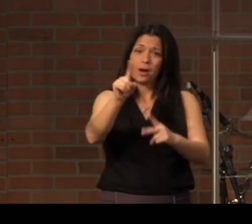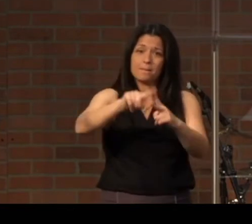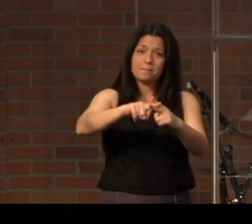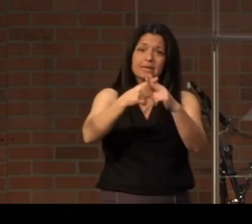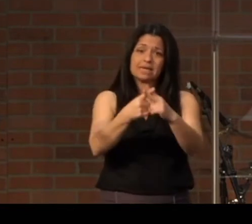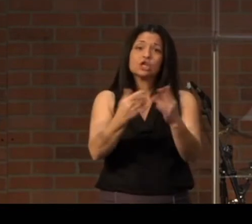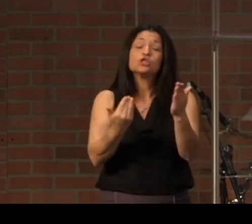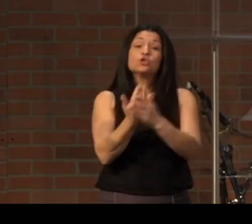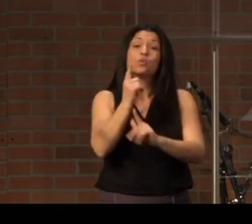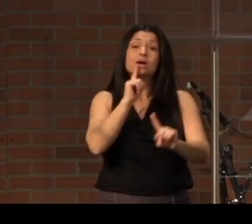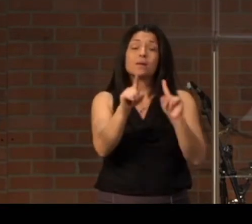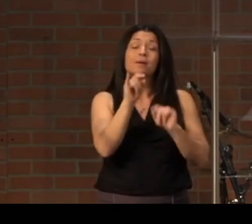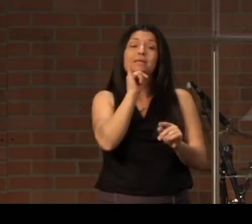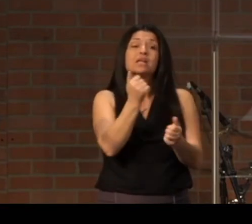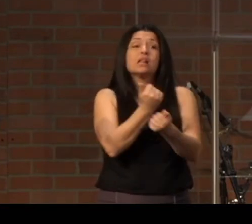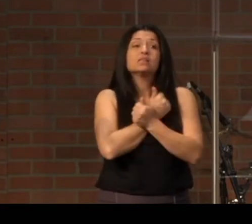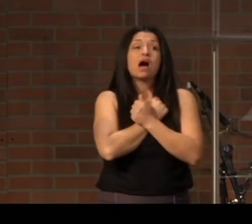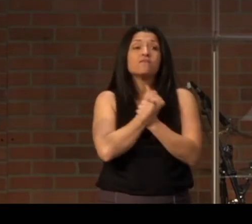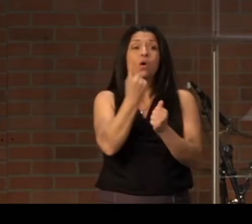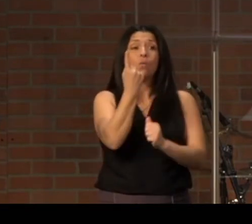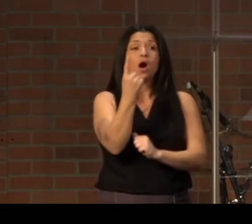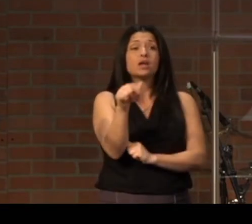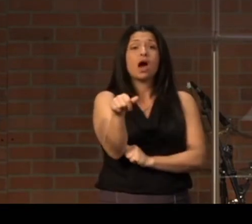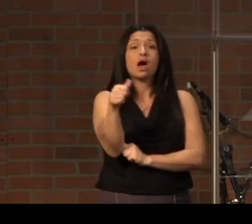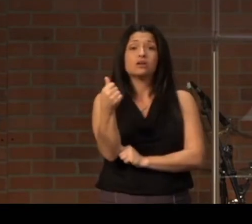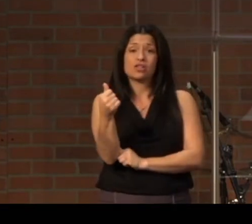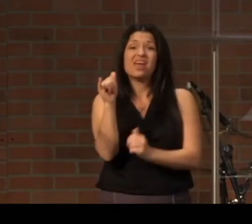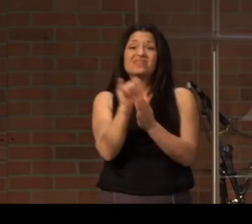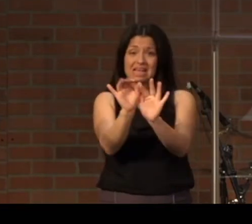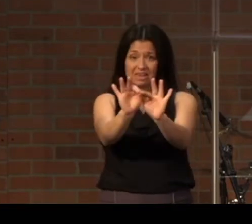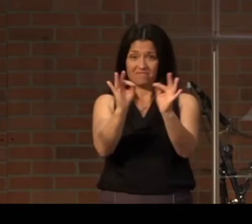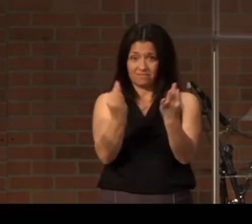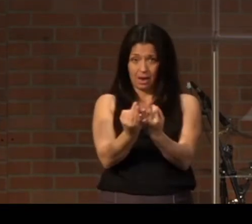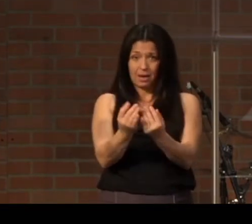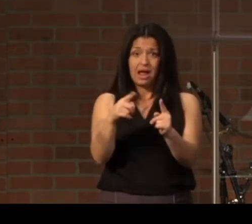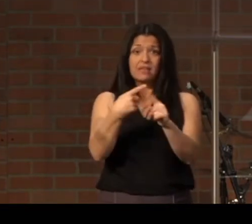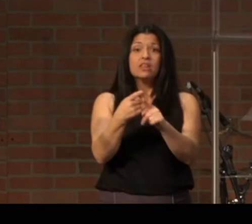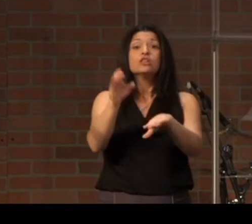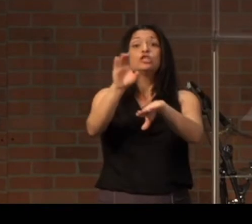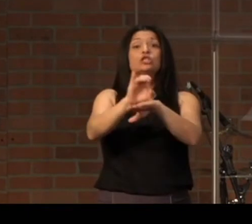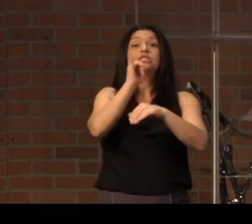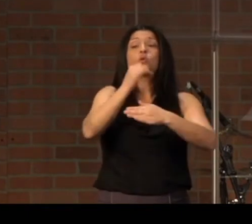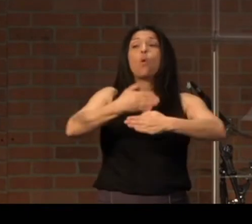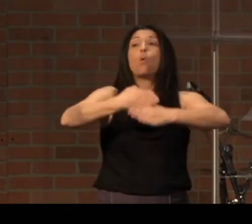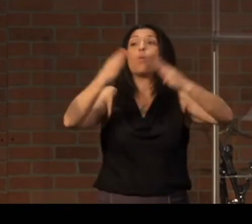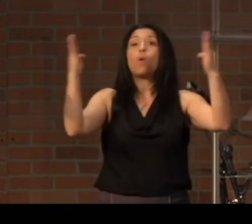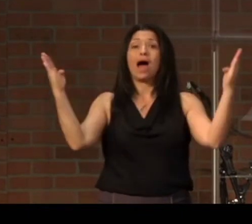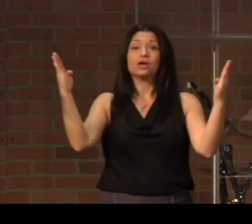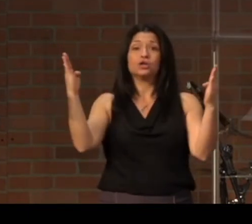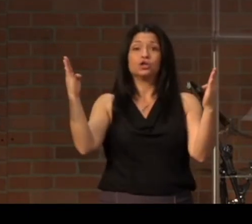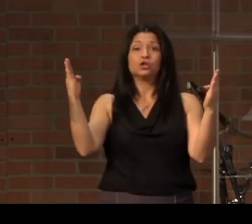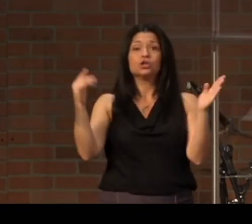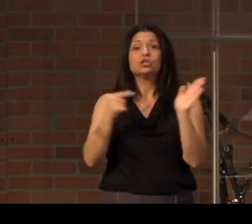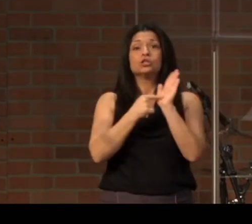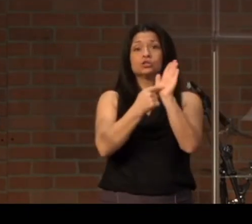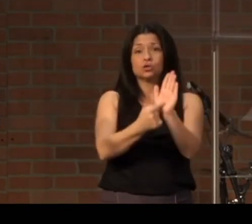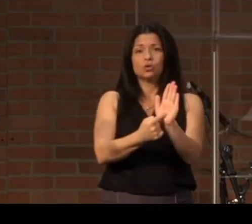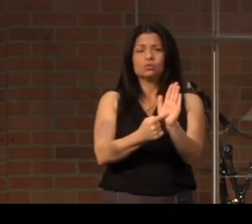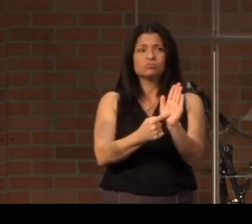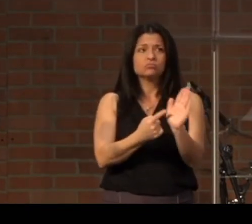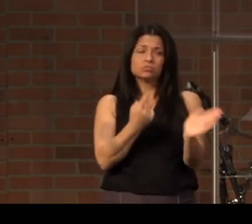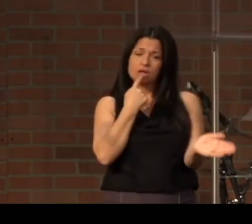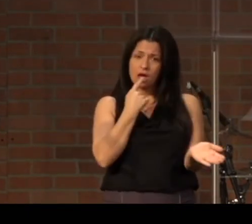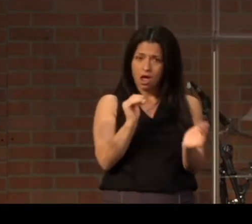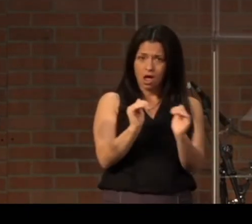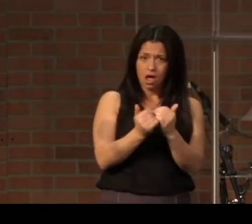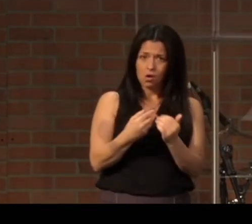love one another because that's family, right? That's one another. And then the church is the wider expression of that, the wider expression. Well, how do we do that?